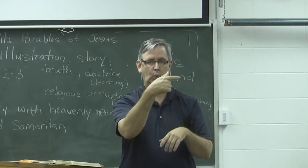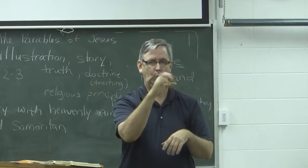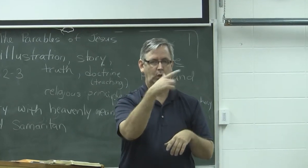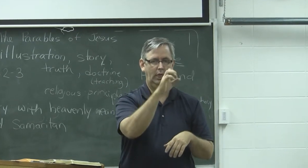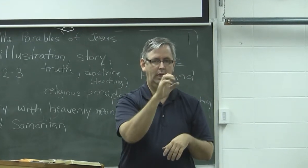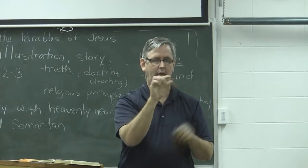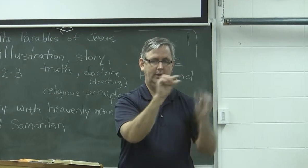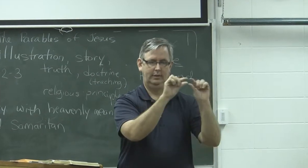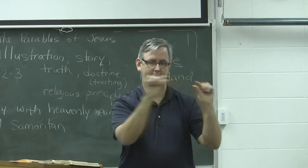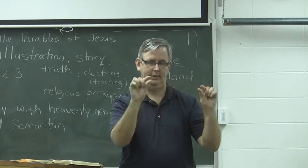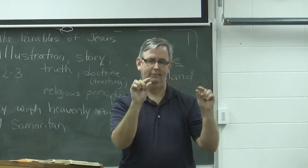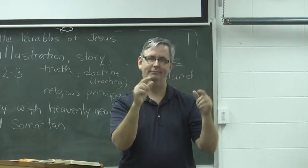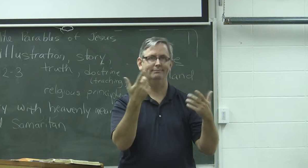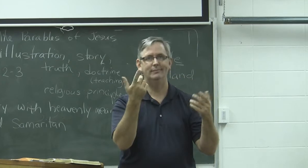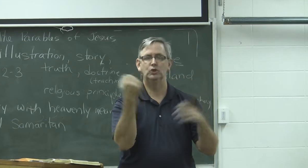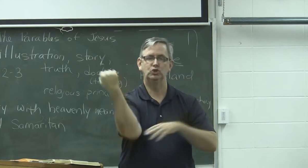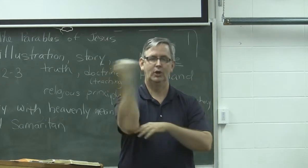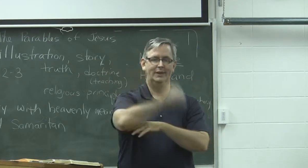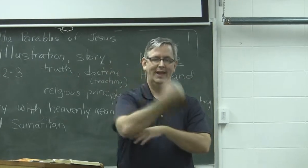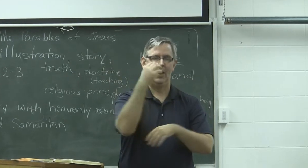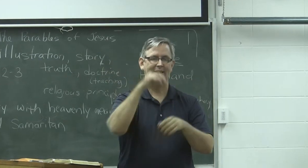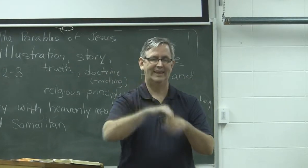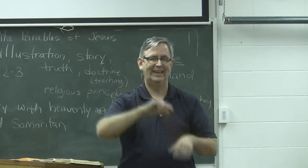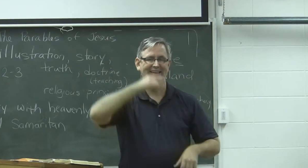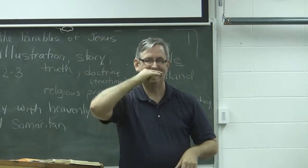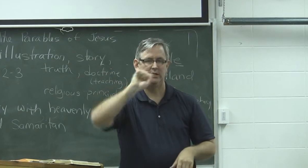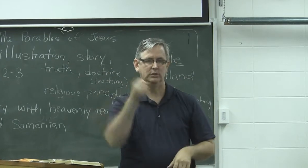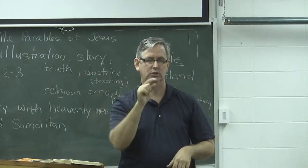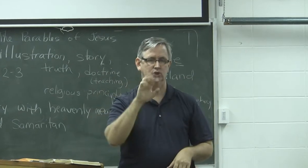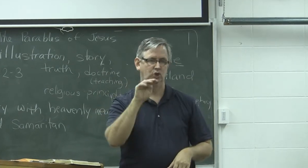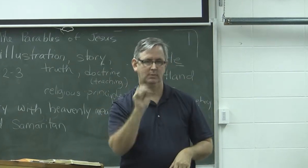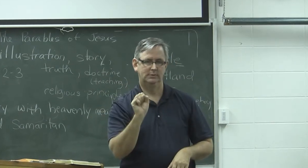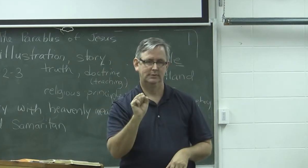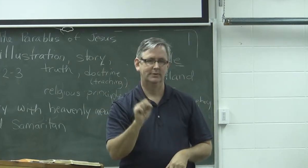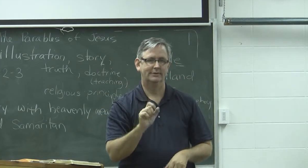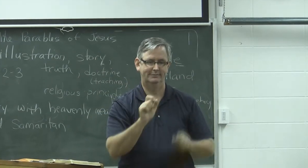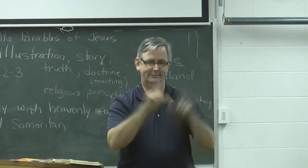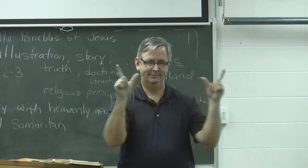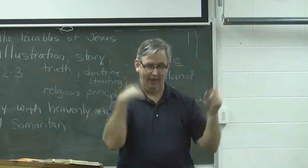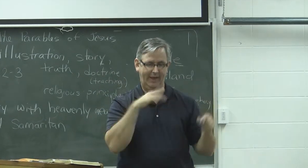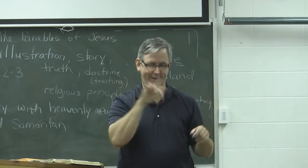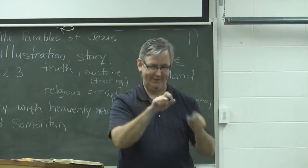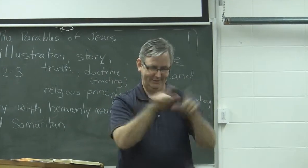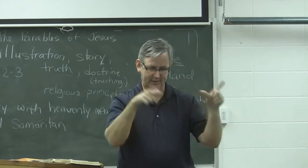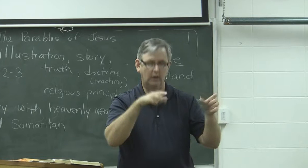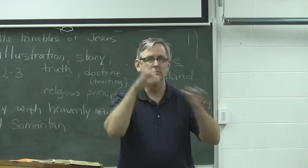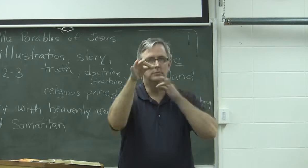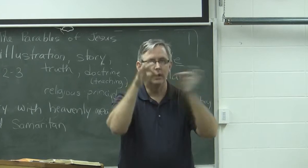I didn't know what they were talking about, so I went to Google and I typed into Google the shutdown, and they